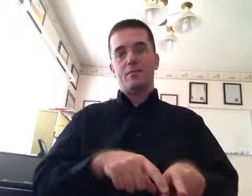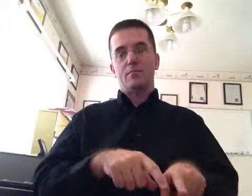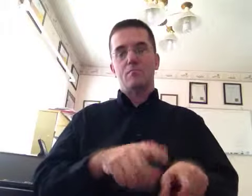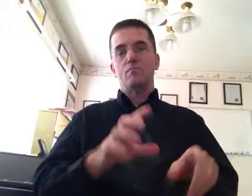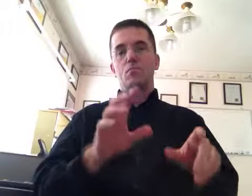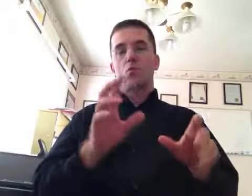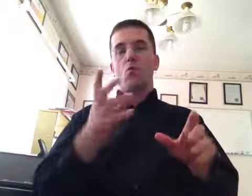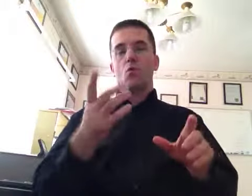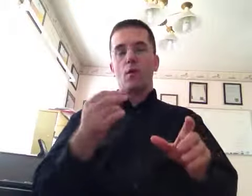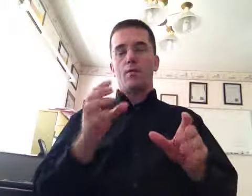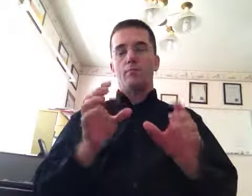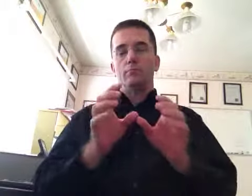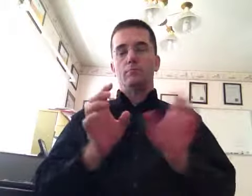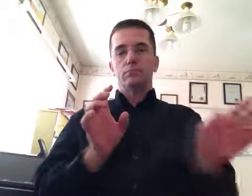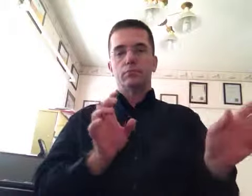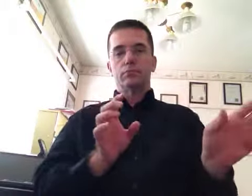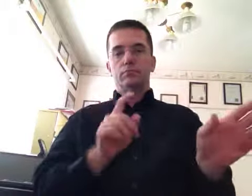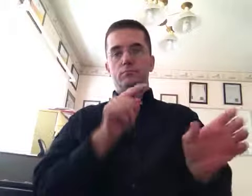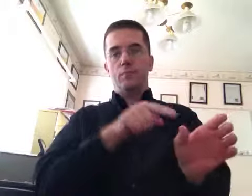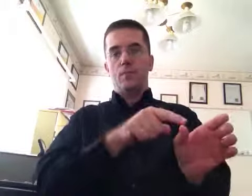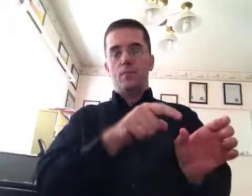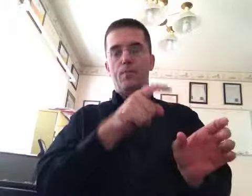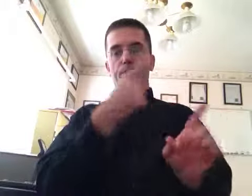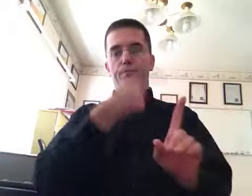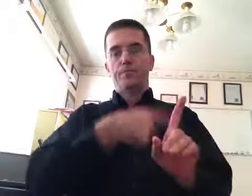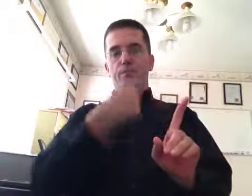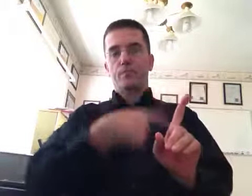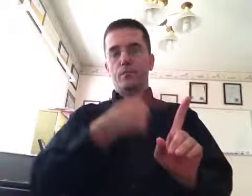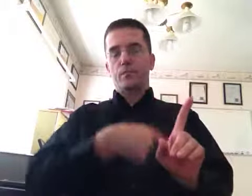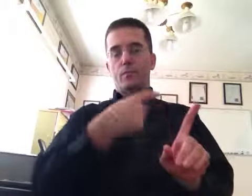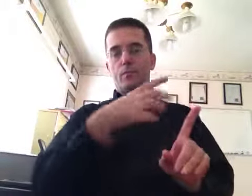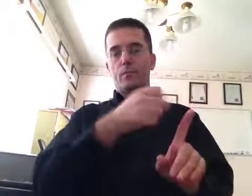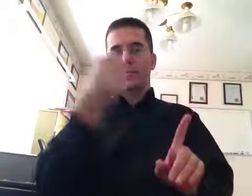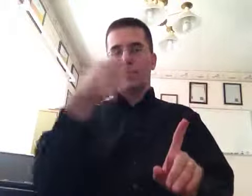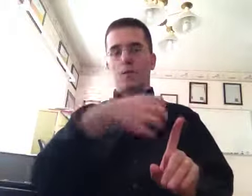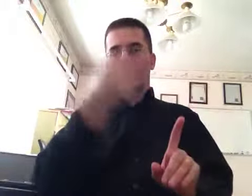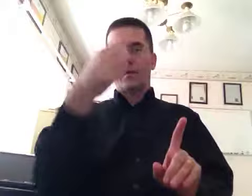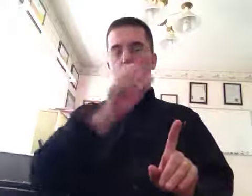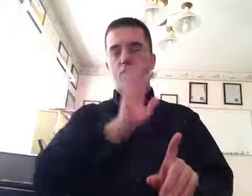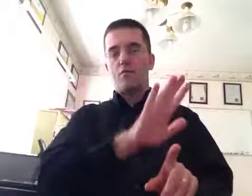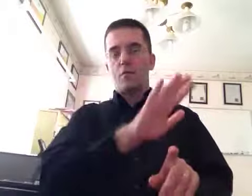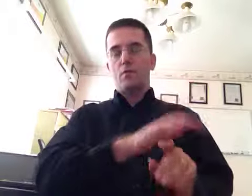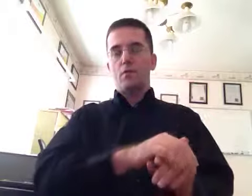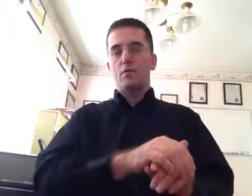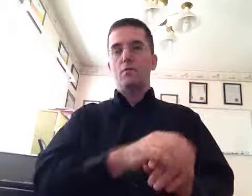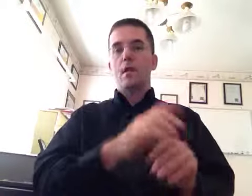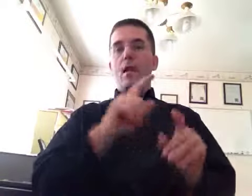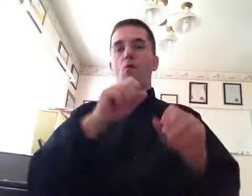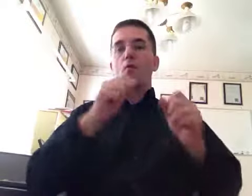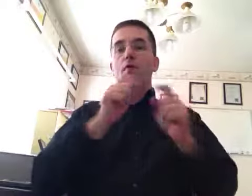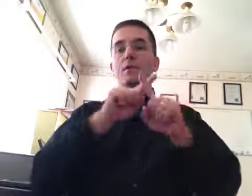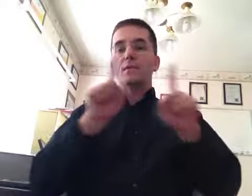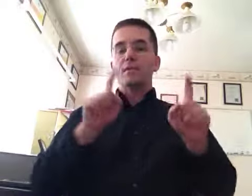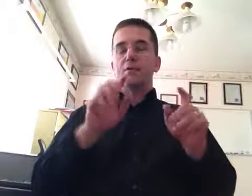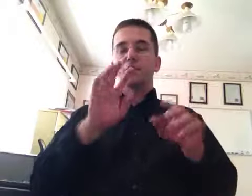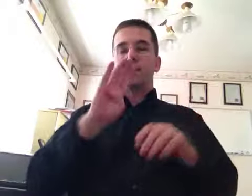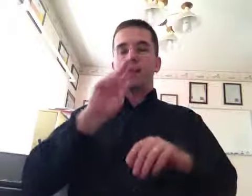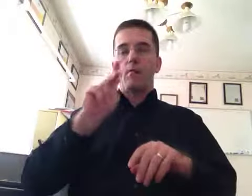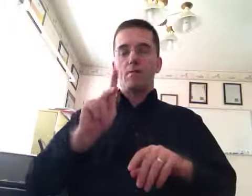that 150 into that account every month and let them do that. Yeah, and I'd probably put it with a different bank so that it doesn't cause you any problems.